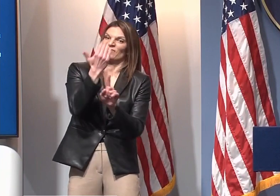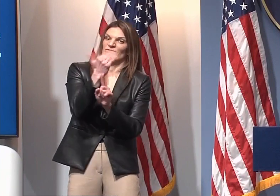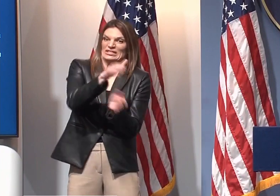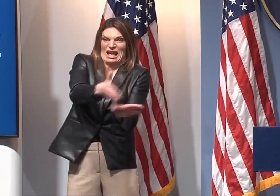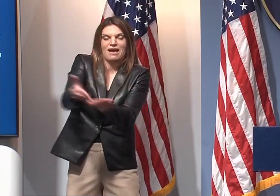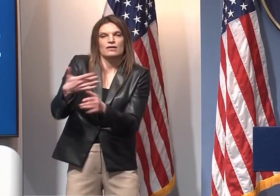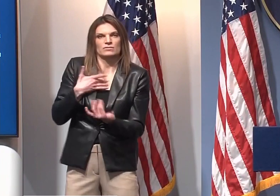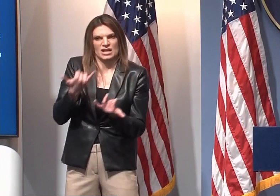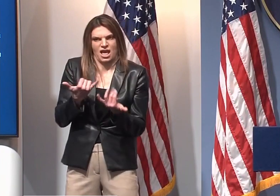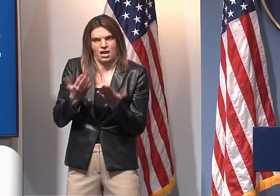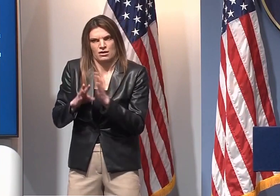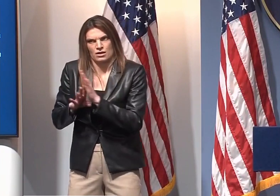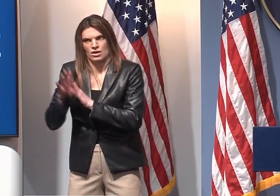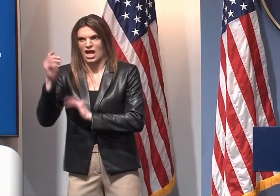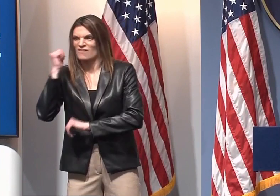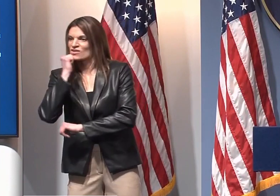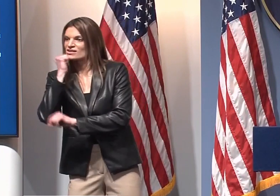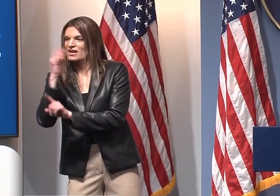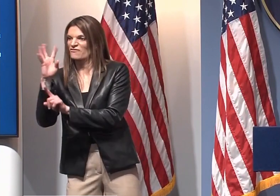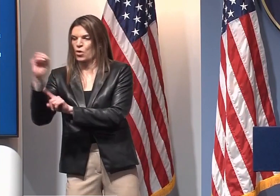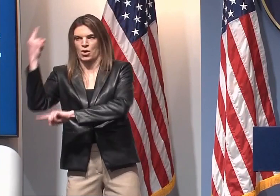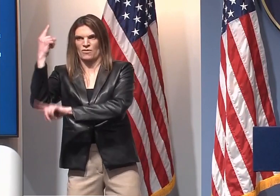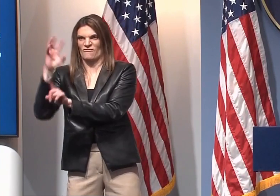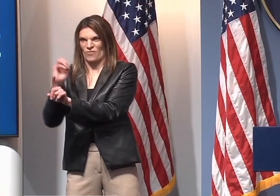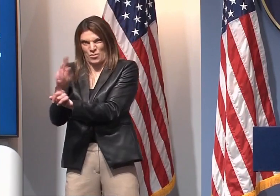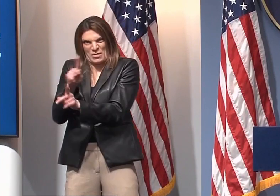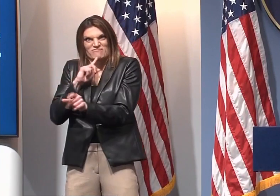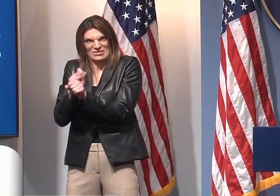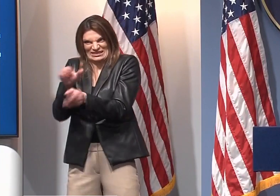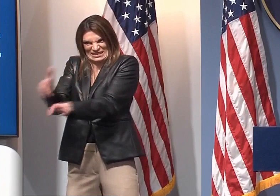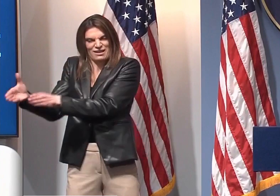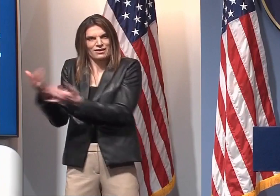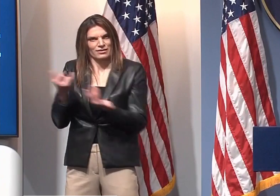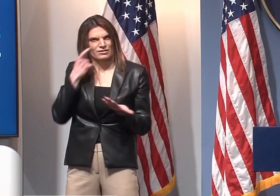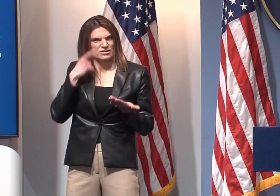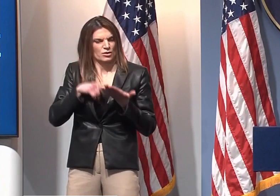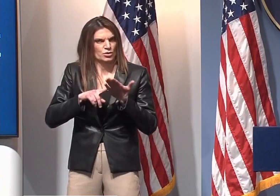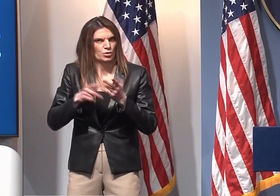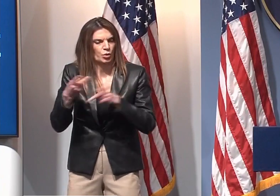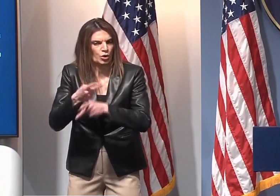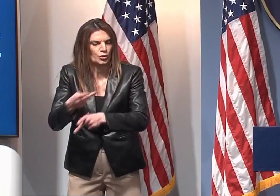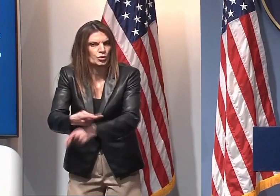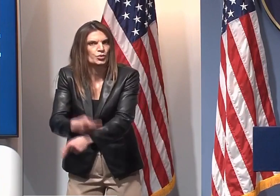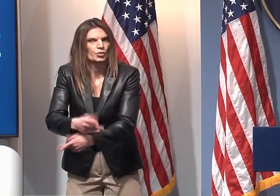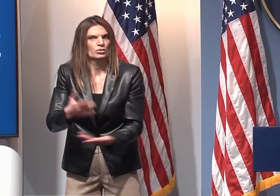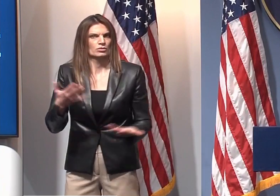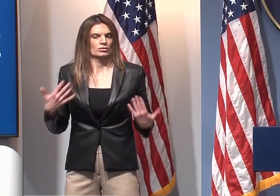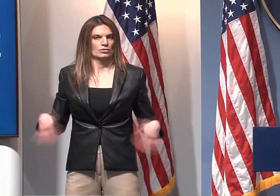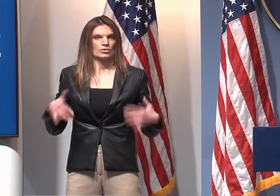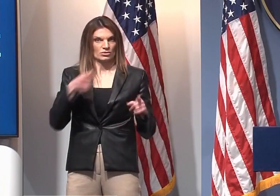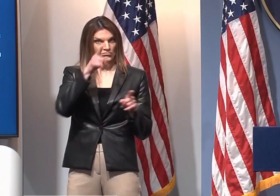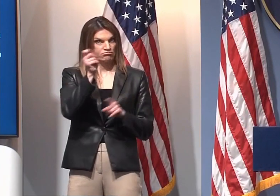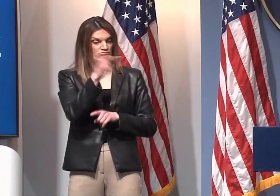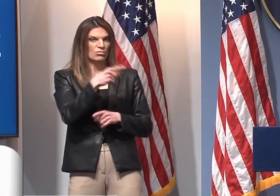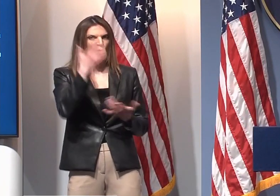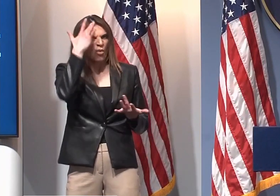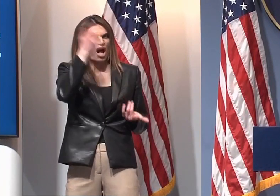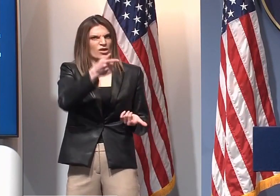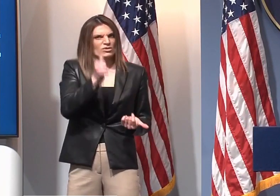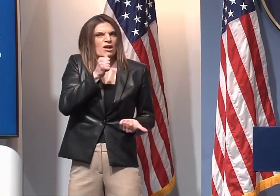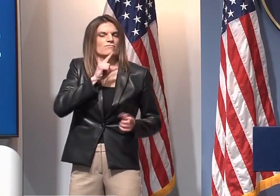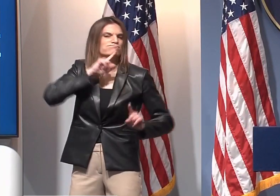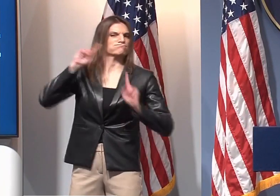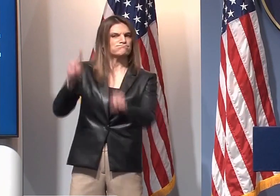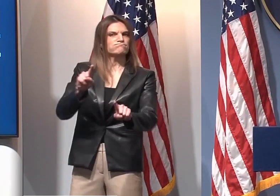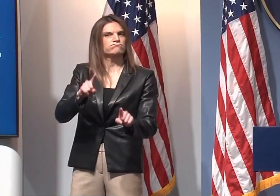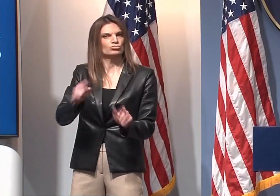And yet it seems like you're very resistant to bringing back those restrictions. Is it because you think they won't work this time? Well,